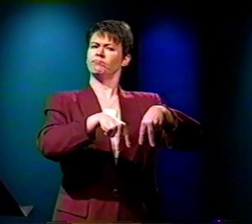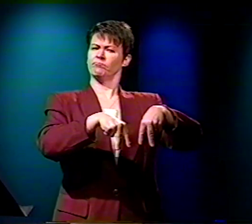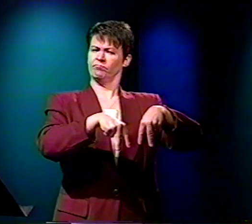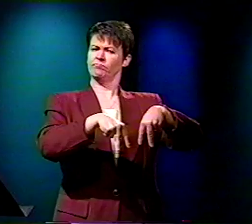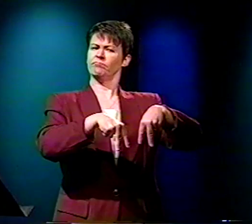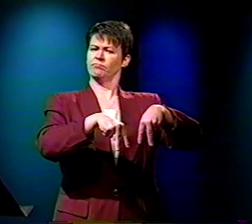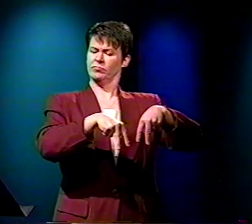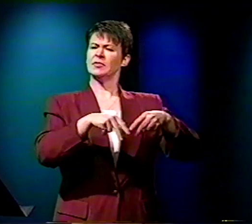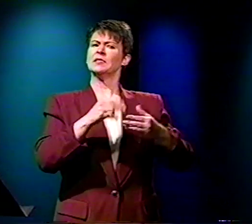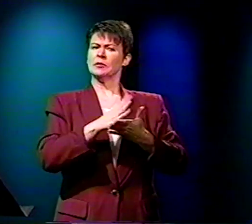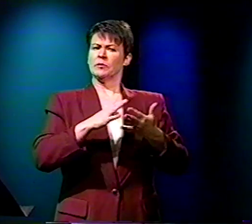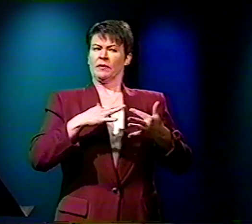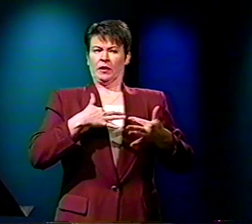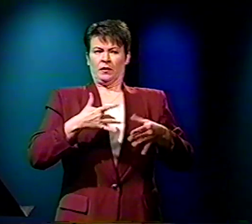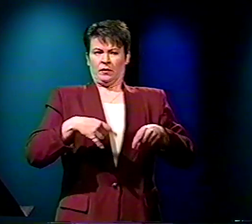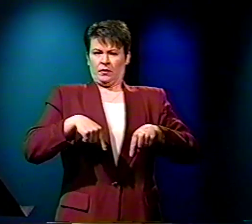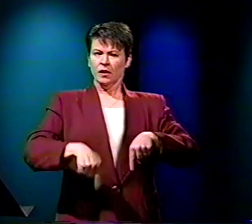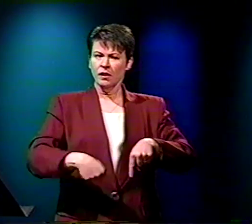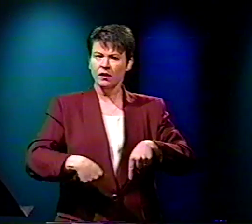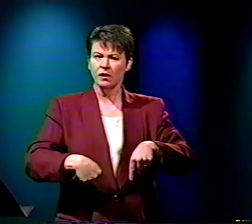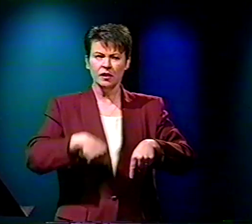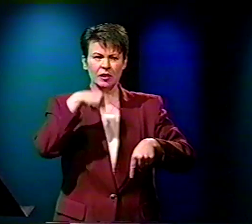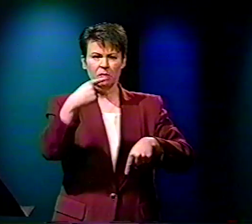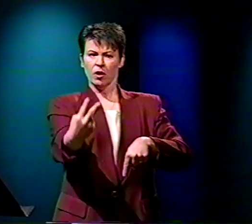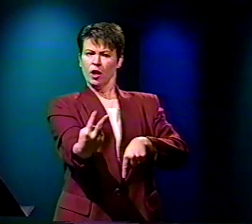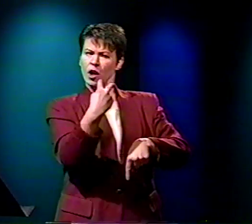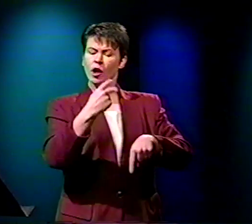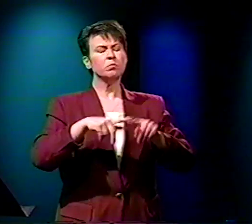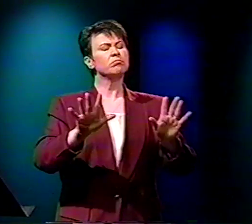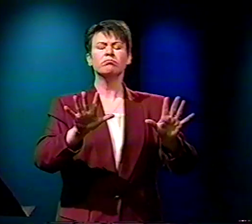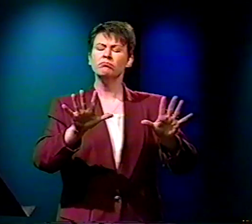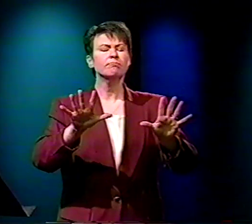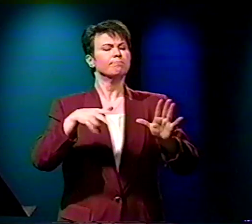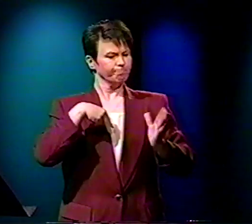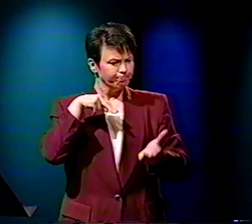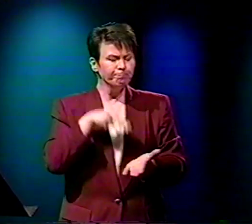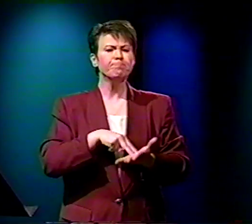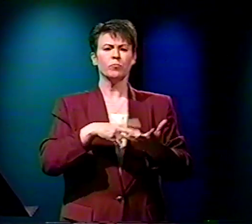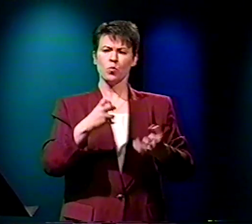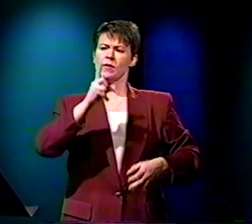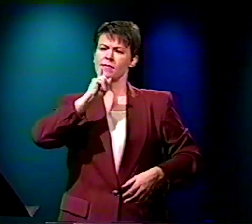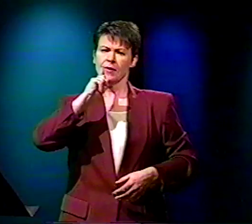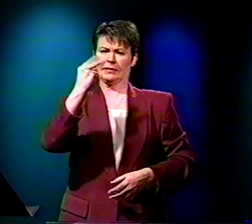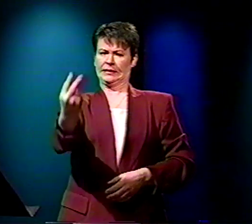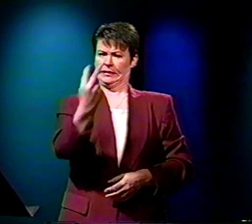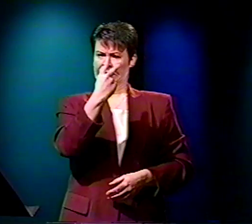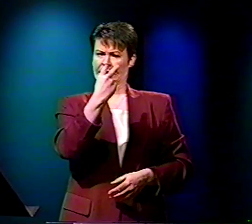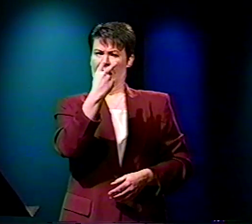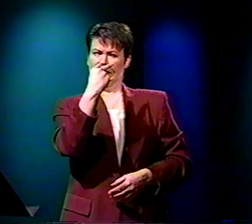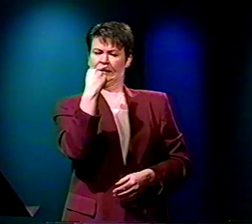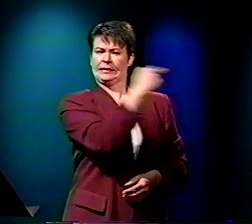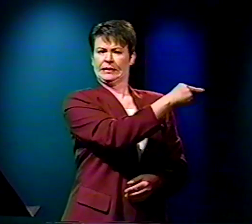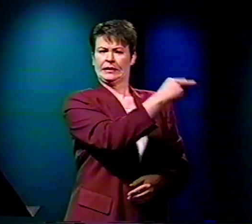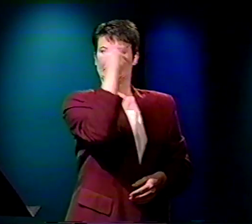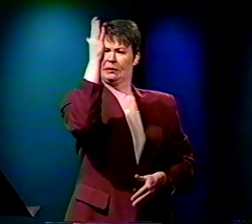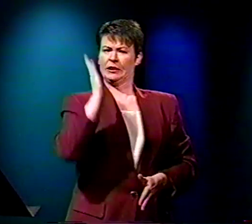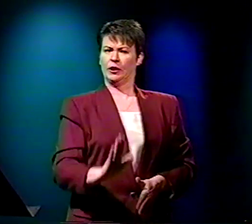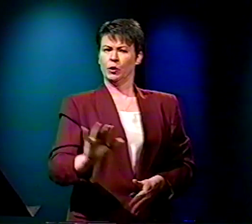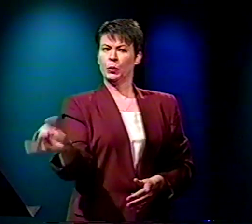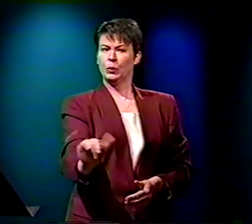center stage right next to the speaker, and sometimes that makes them extremely nervous because all the hearing people can see them too. But they realize the importance